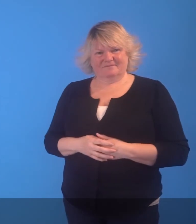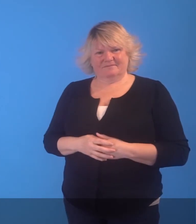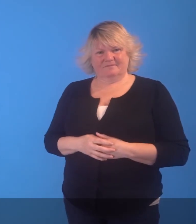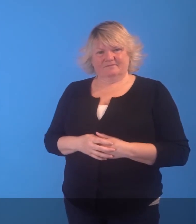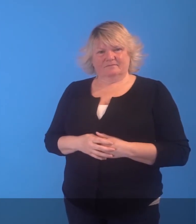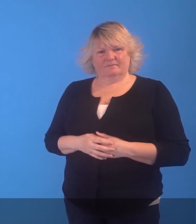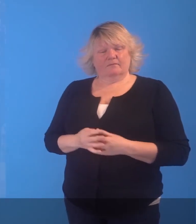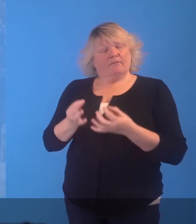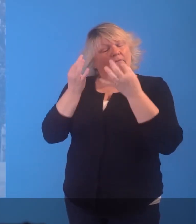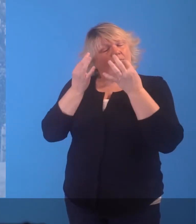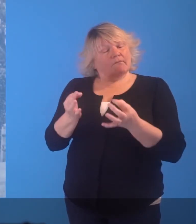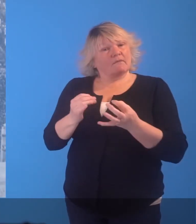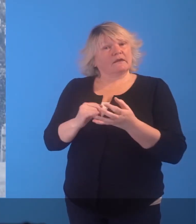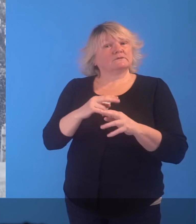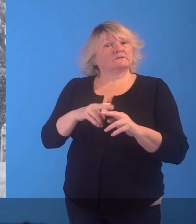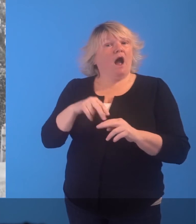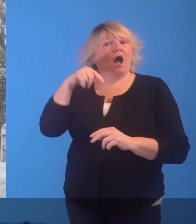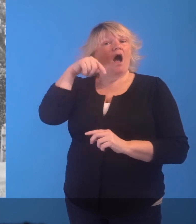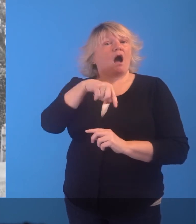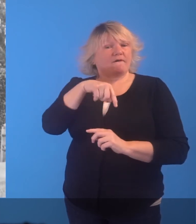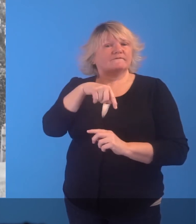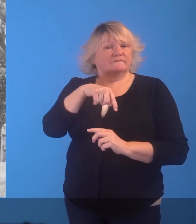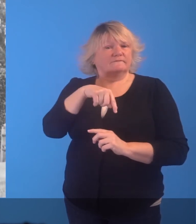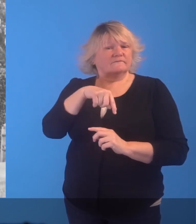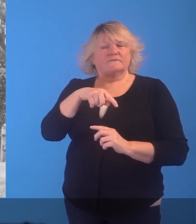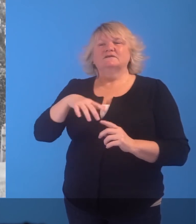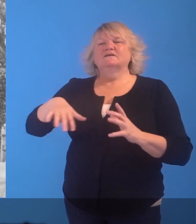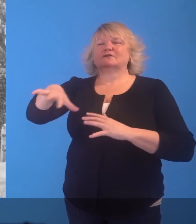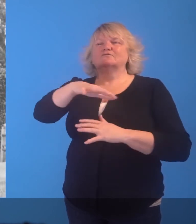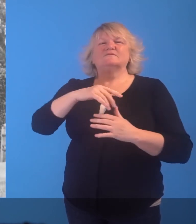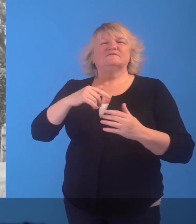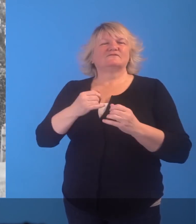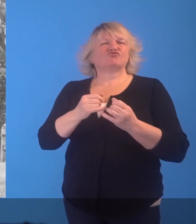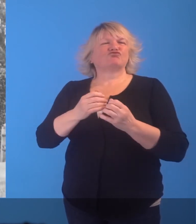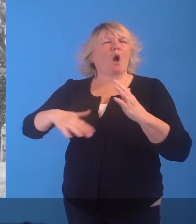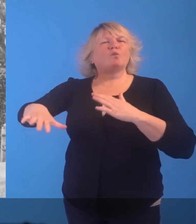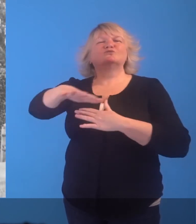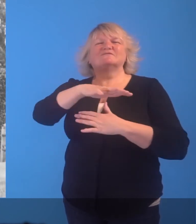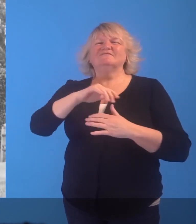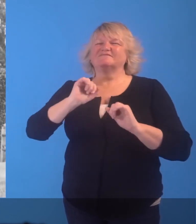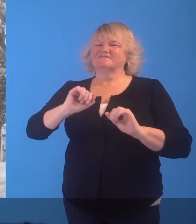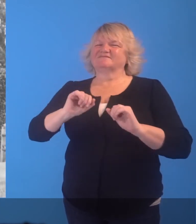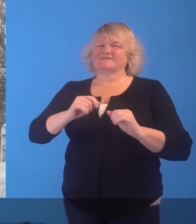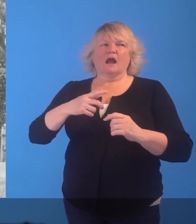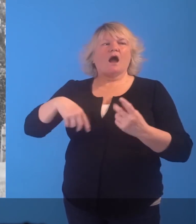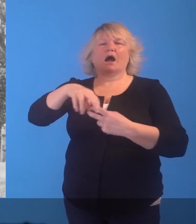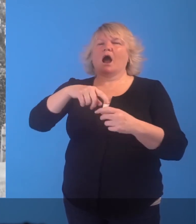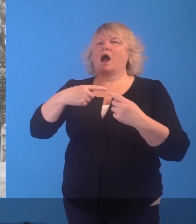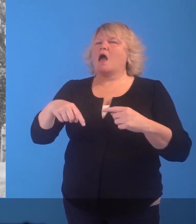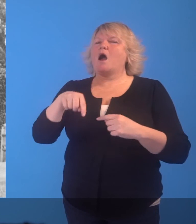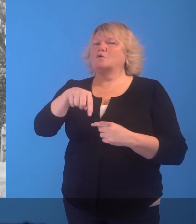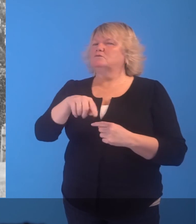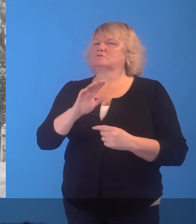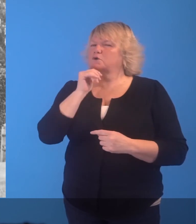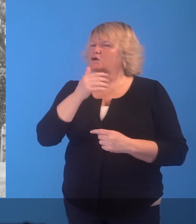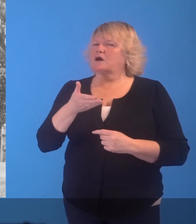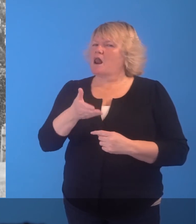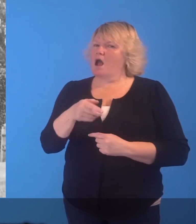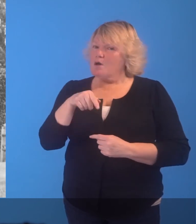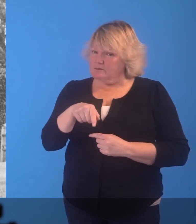The bay windows surrounding the cosy area that houses the writing desk give a fine view across